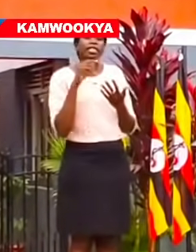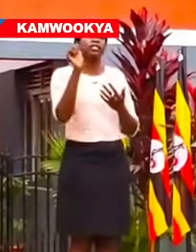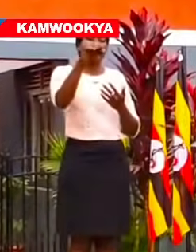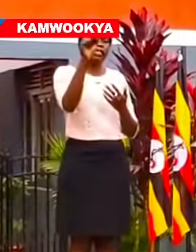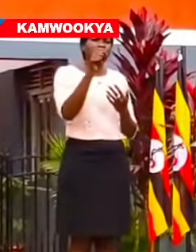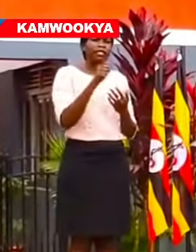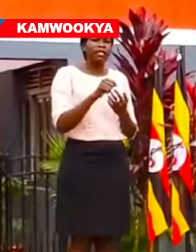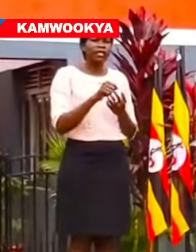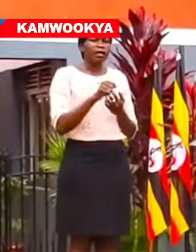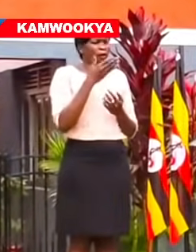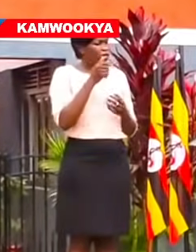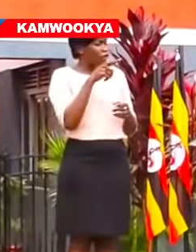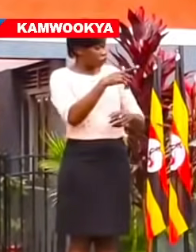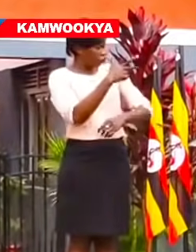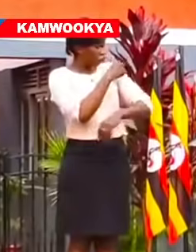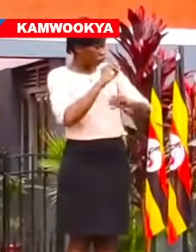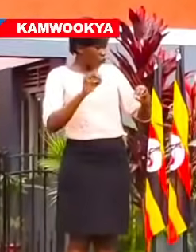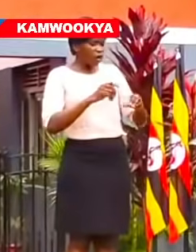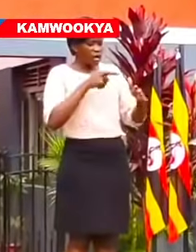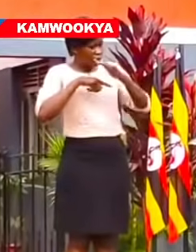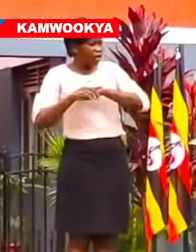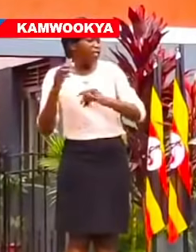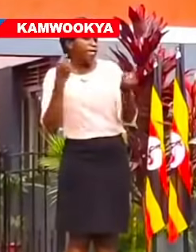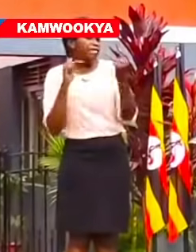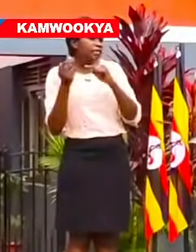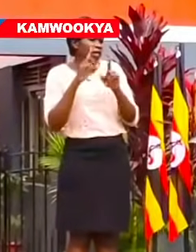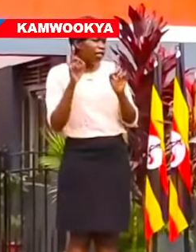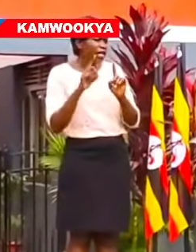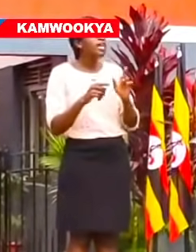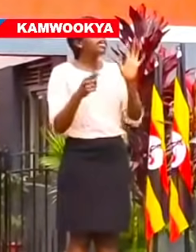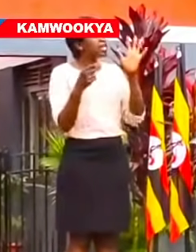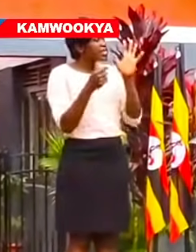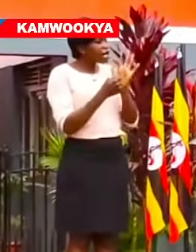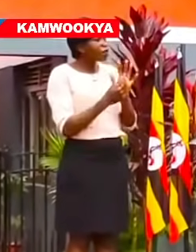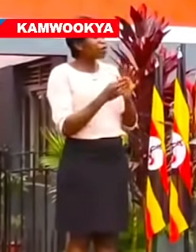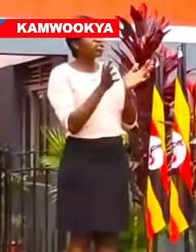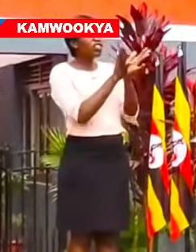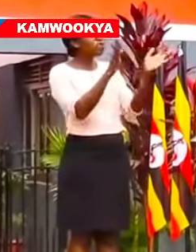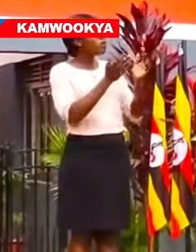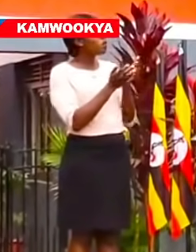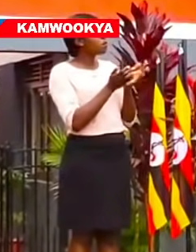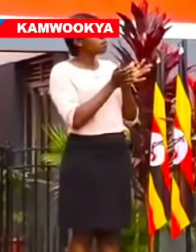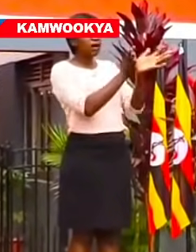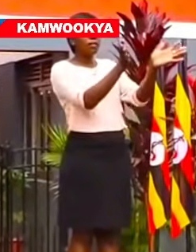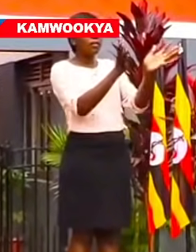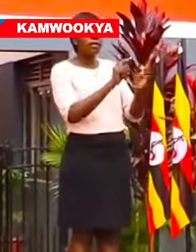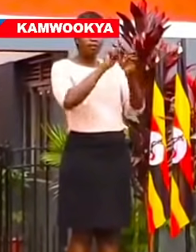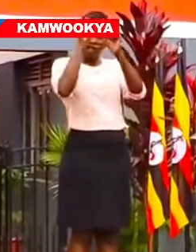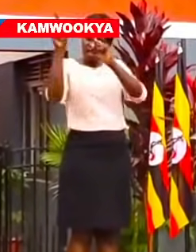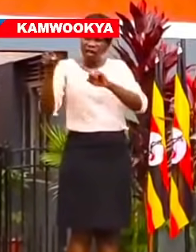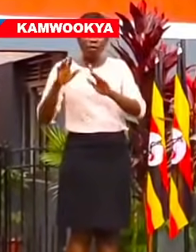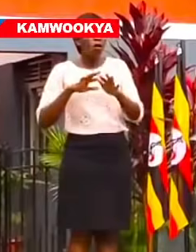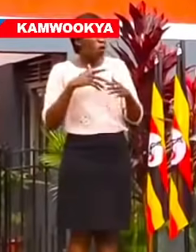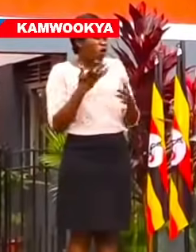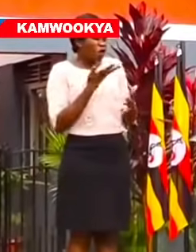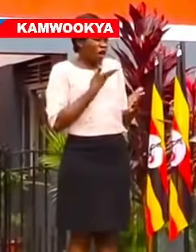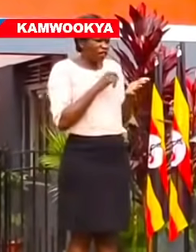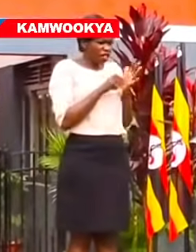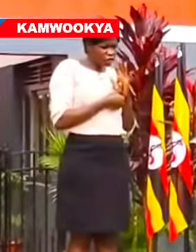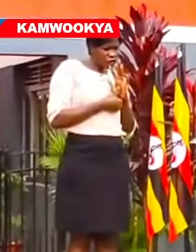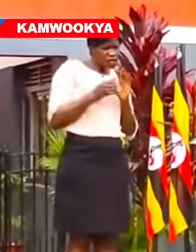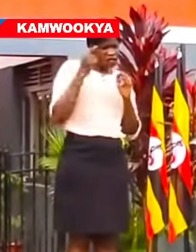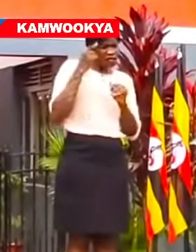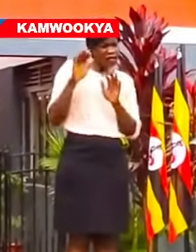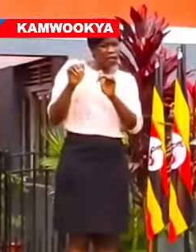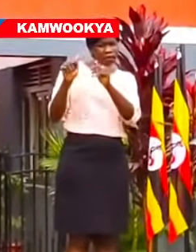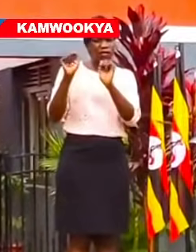jump onto that bandwagon too, saying nobody, including the general public, whatever the case might be, even when you have issues that you think Parliament should